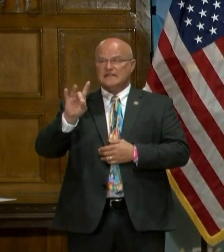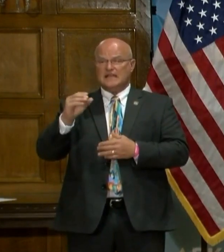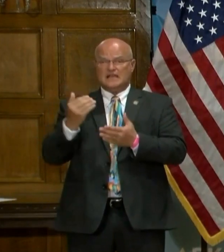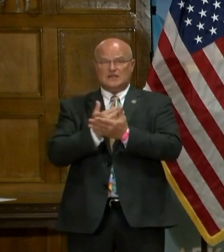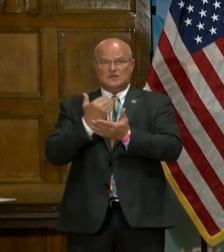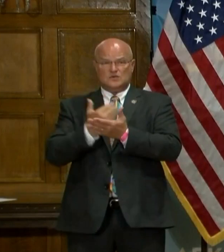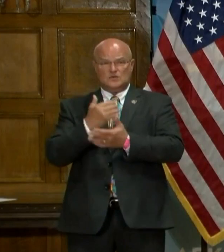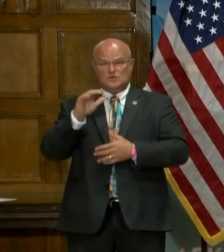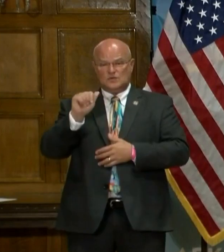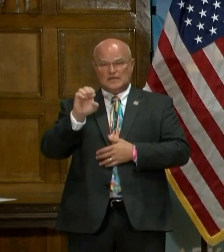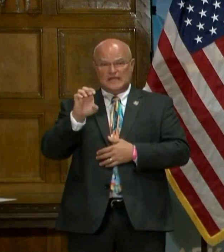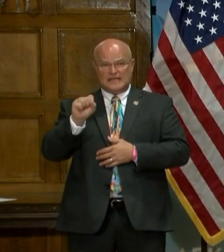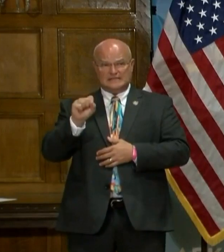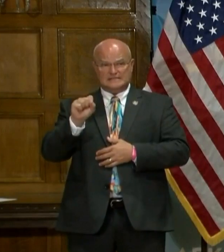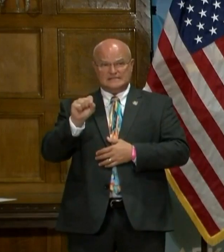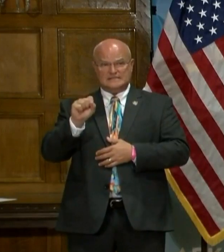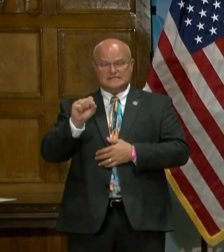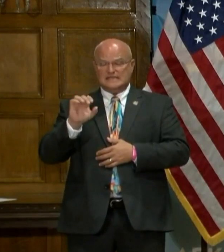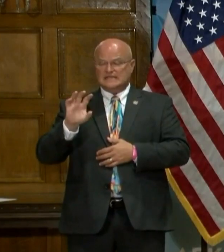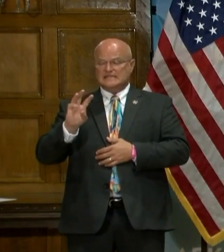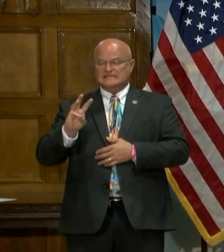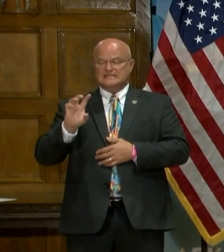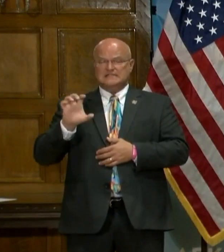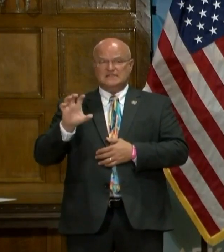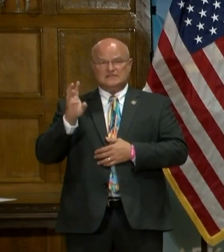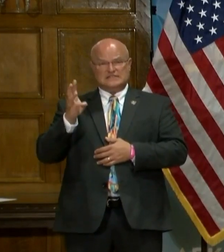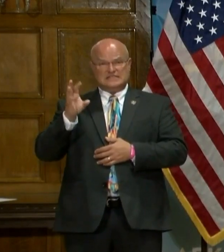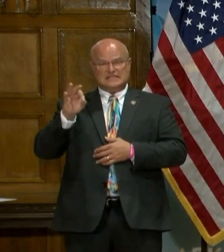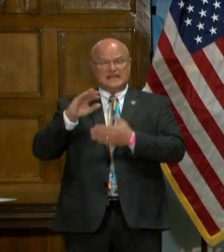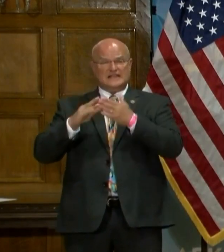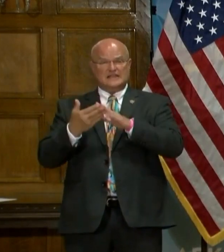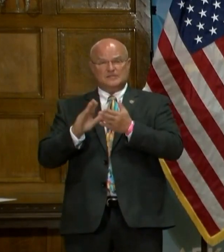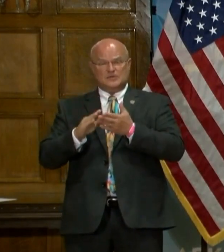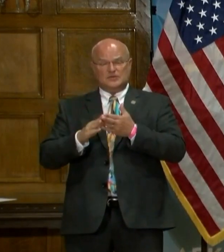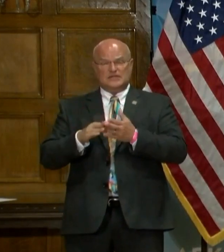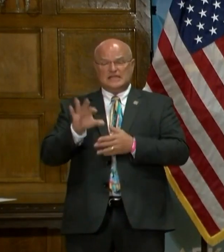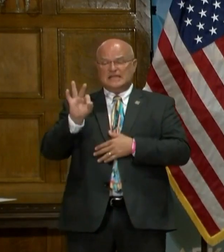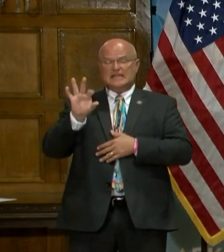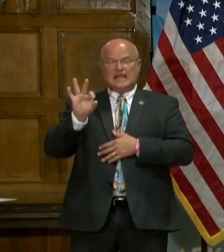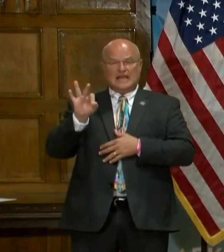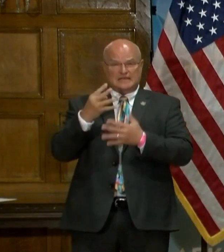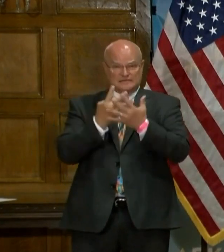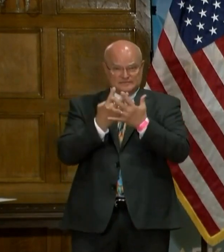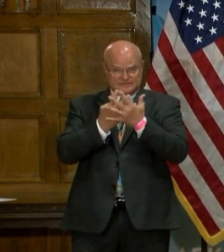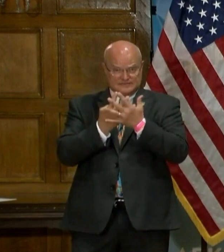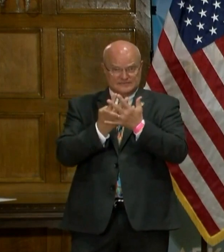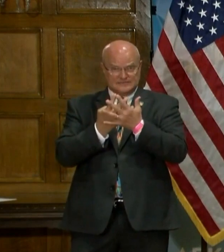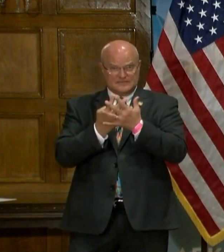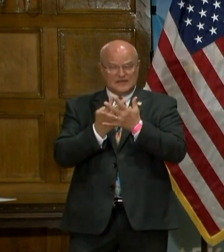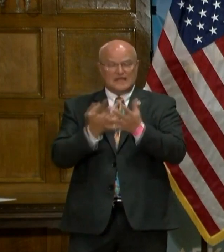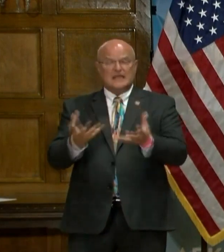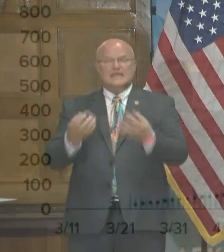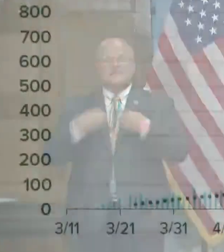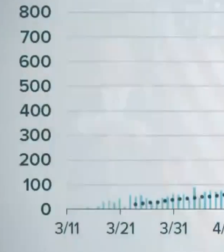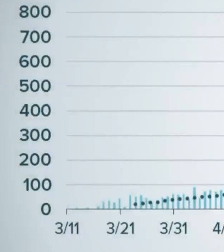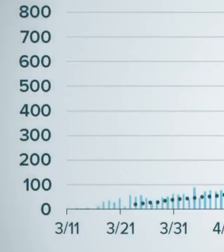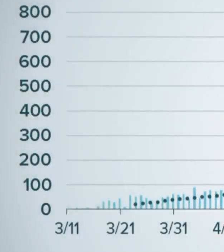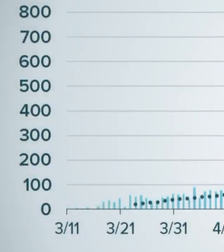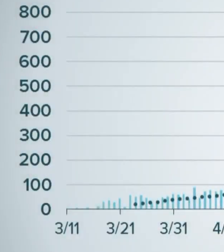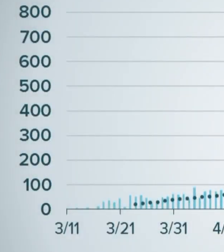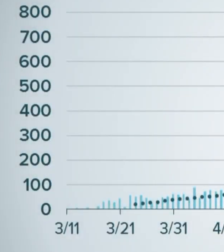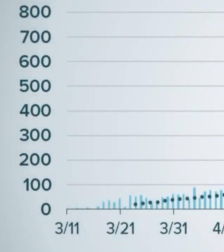cases. Of those, 669 were in the community, 9 were in correctional facilities. That gives us a total